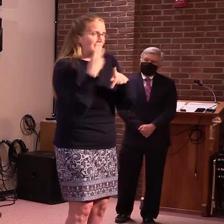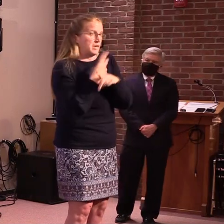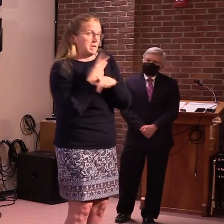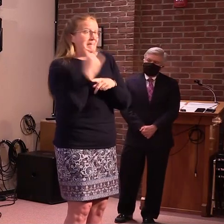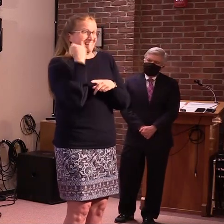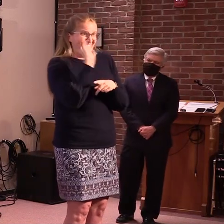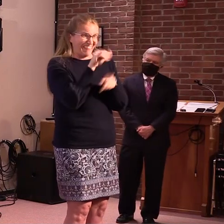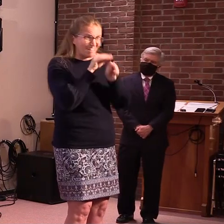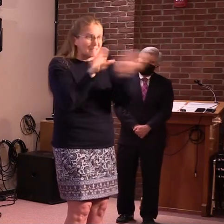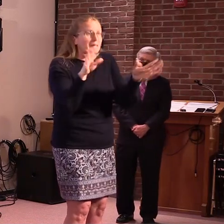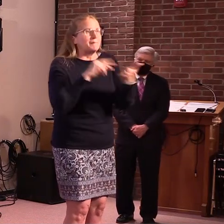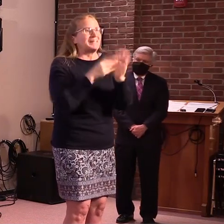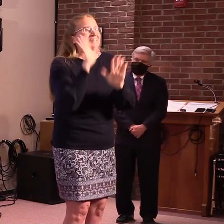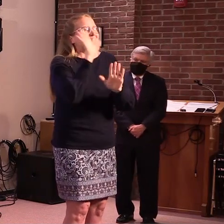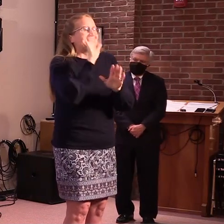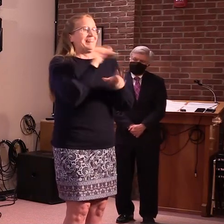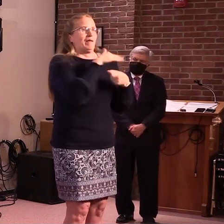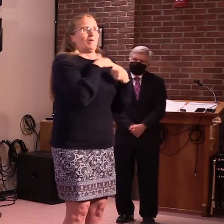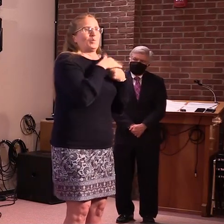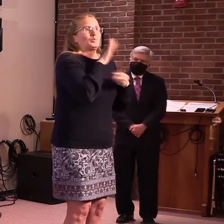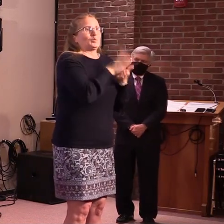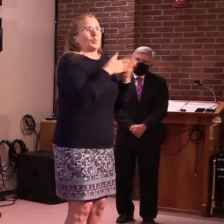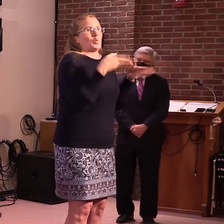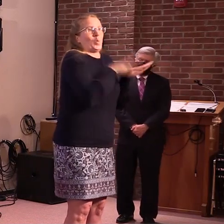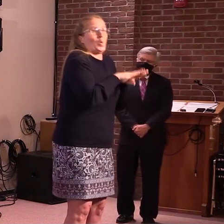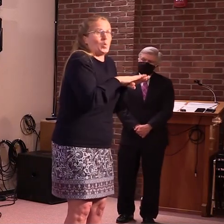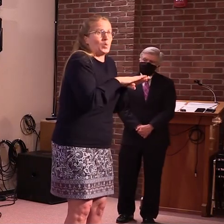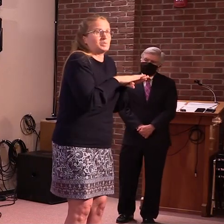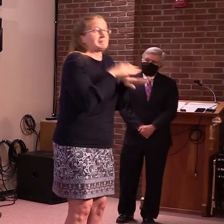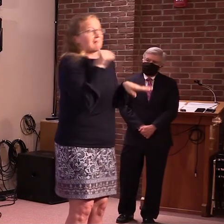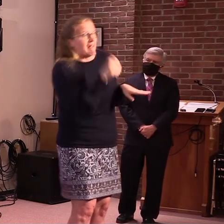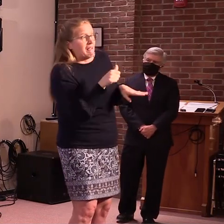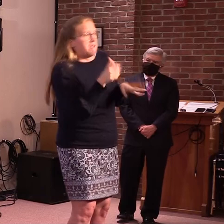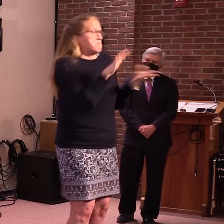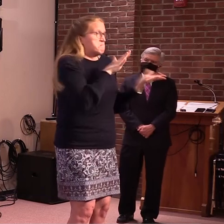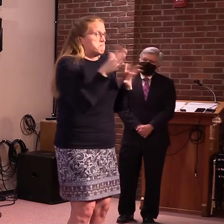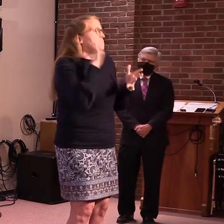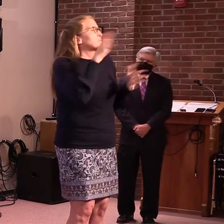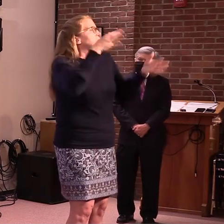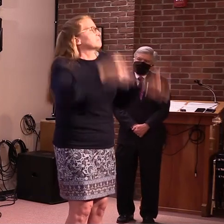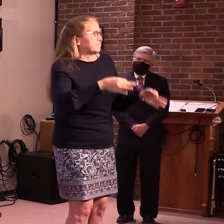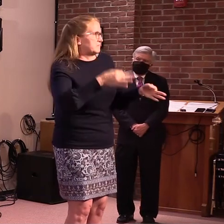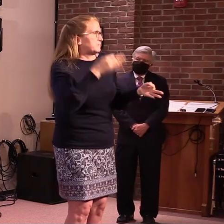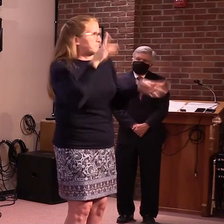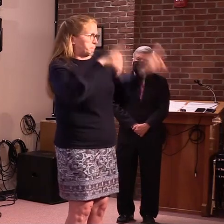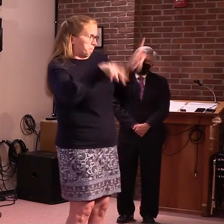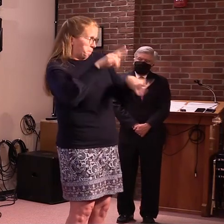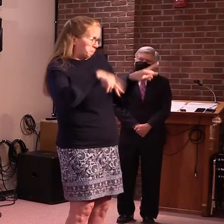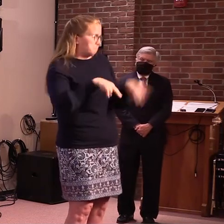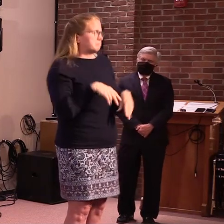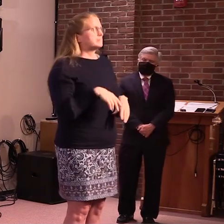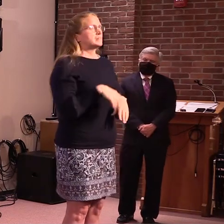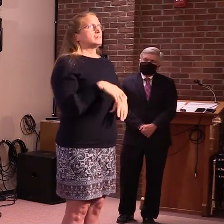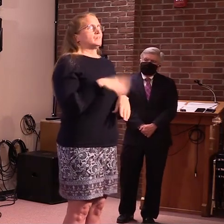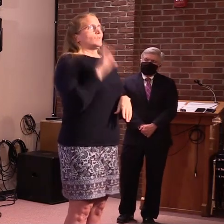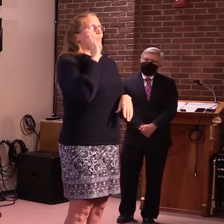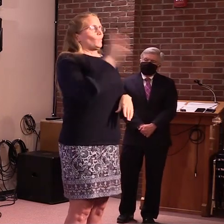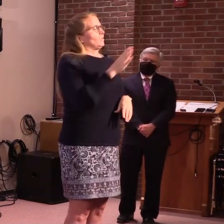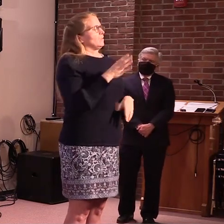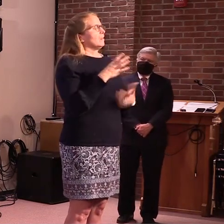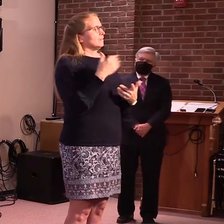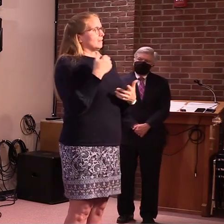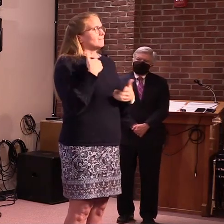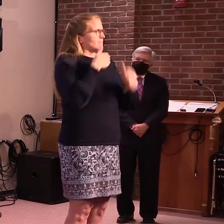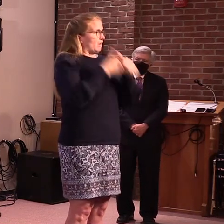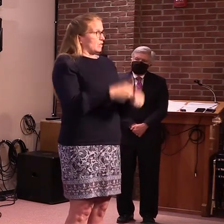operations. This means in the fall, we'll be entering a period of what the CDC terms reactive school closure, where the closure